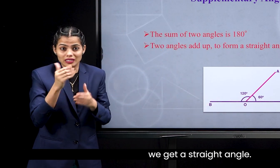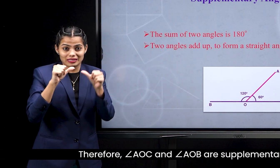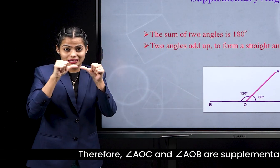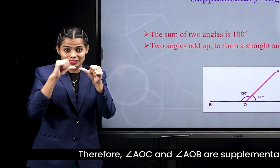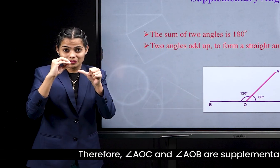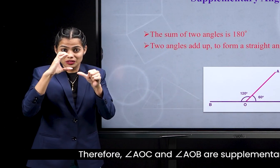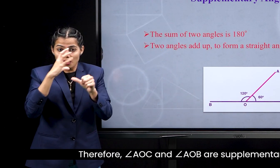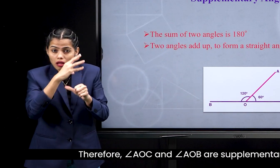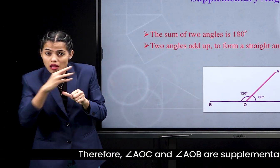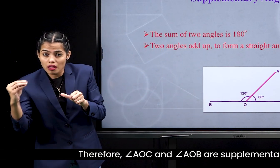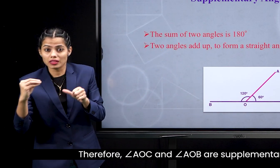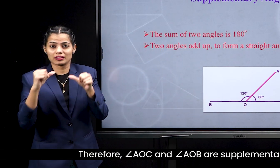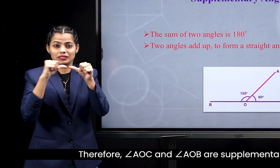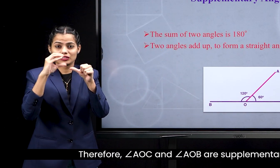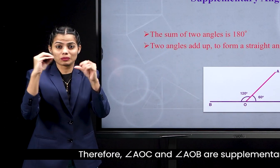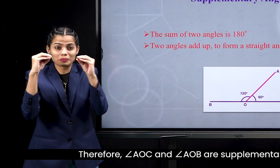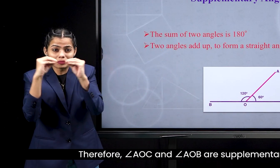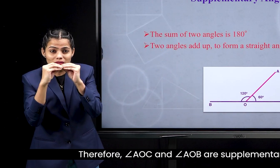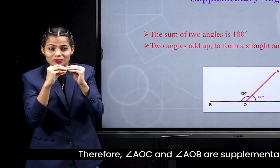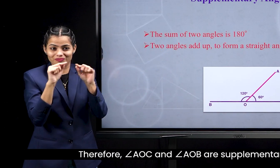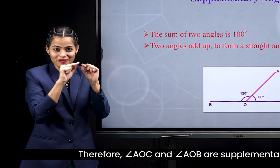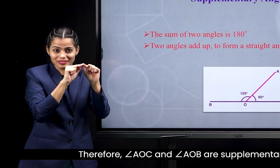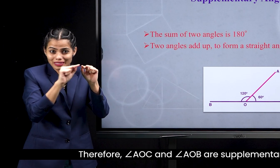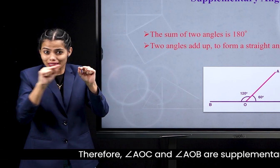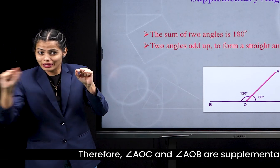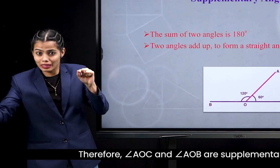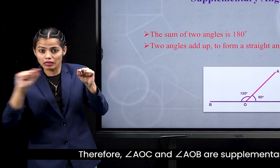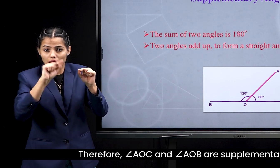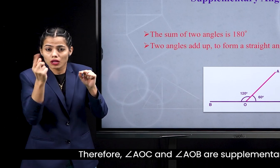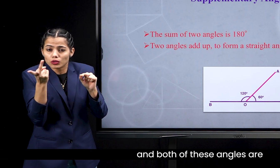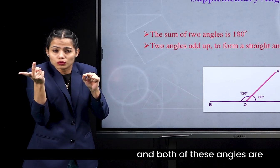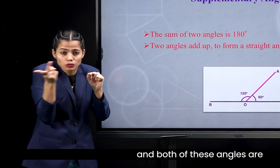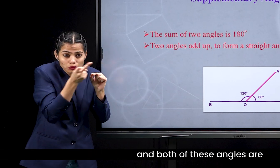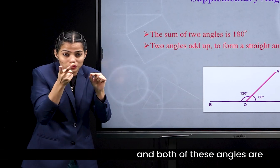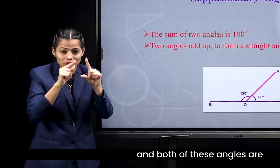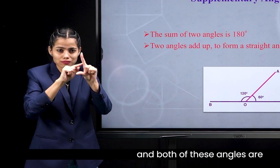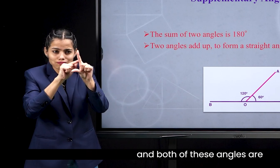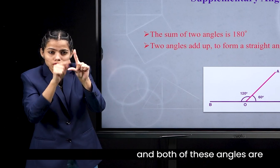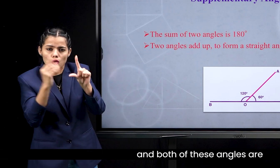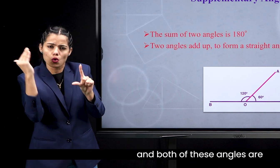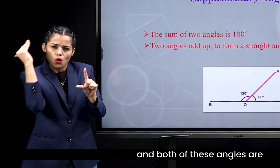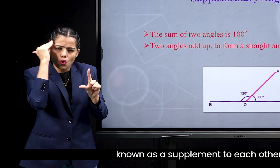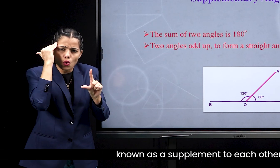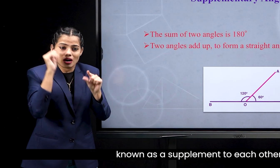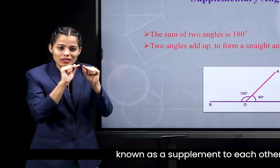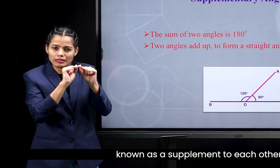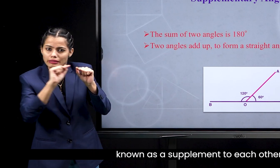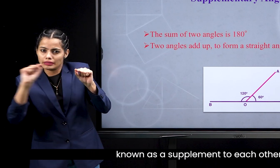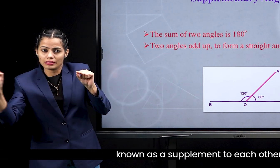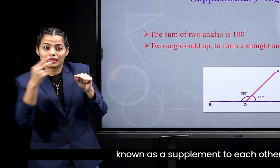Therefore, angle AOC and angle AOB are supplementary angles and both of these angles are known as supplement to each